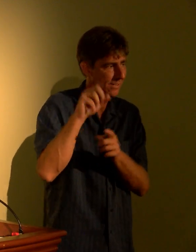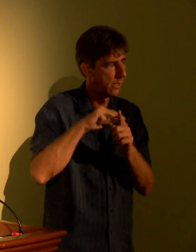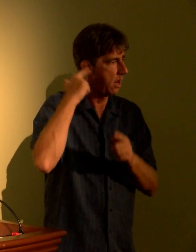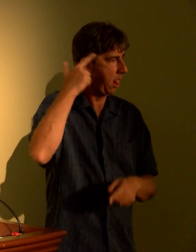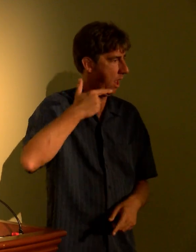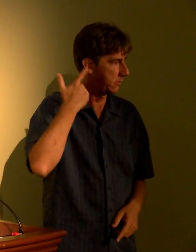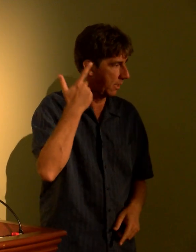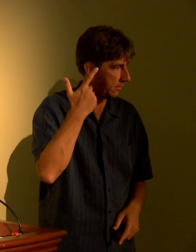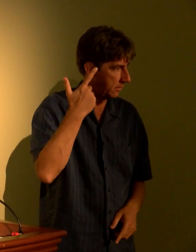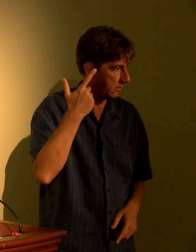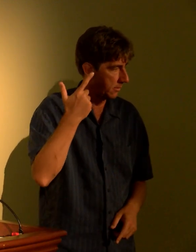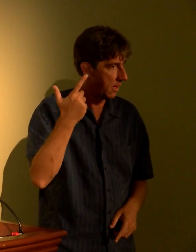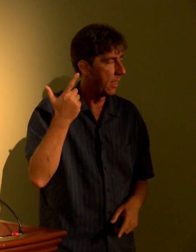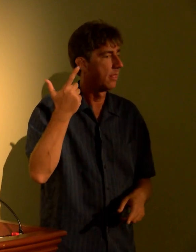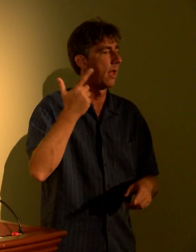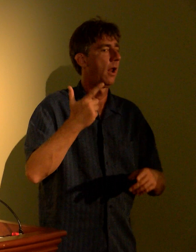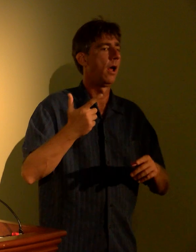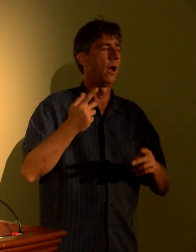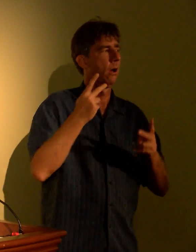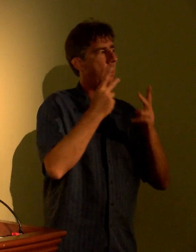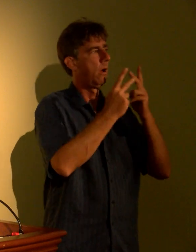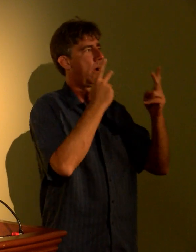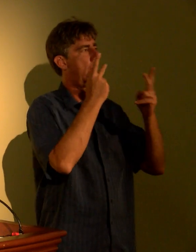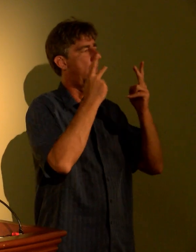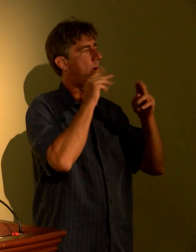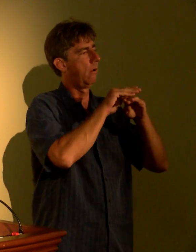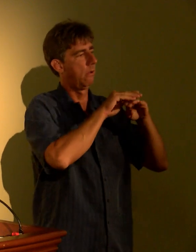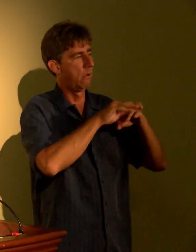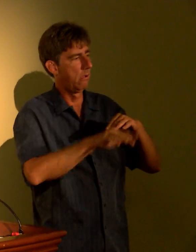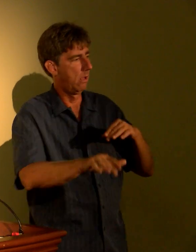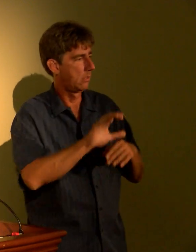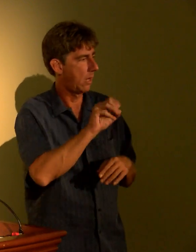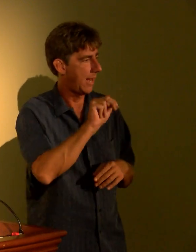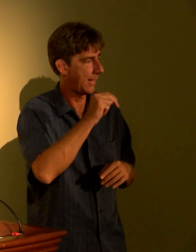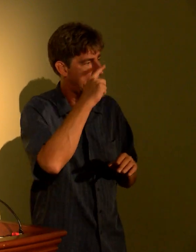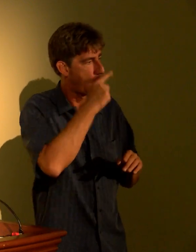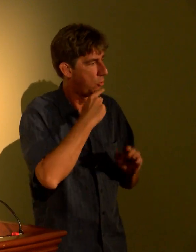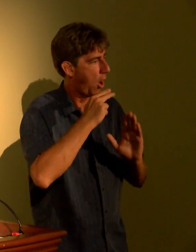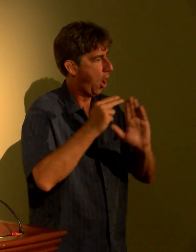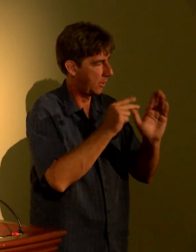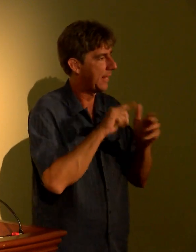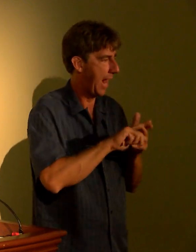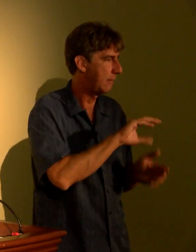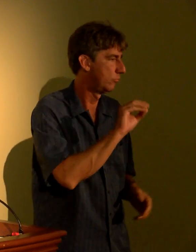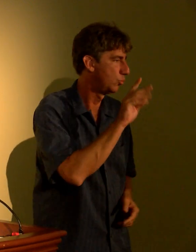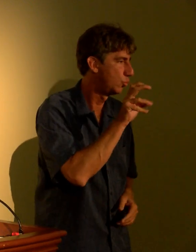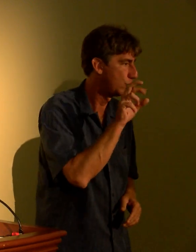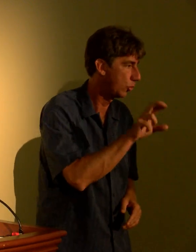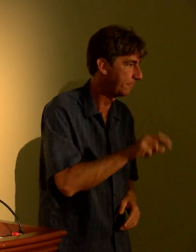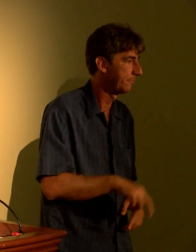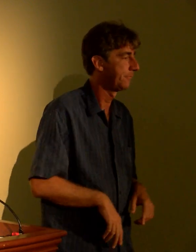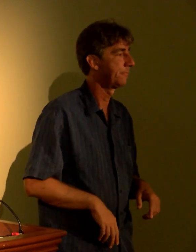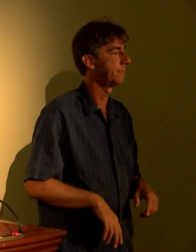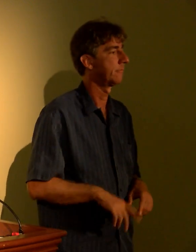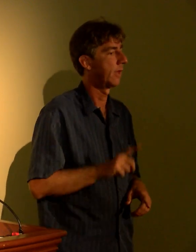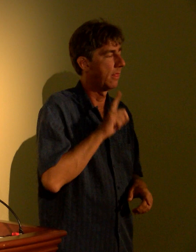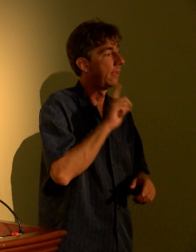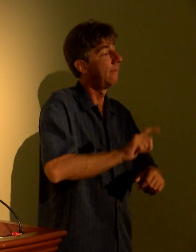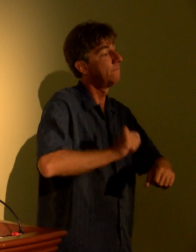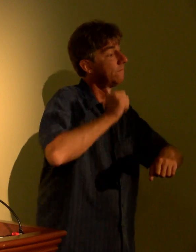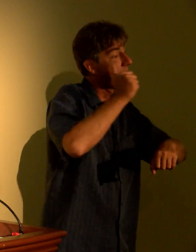Brewster and, by extension, on Connecticut portraiture. Mason Cogswell would also help found the Connecticut